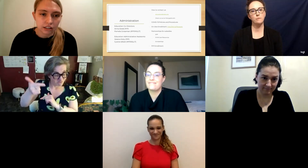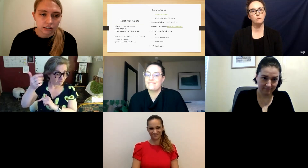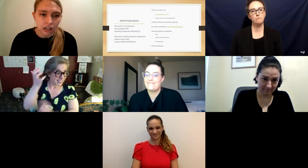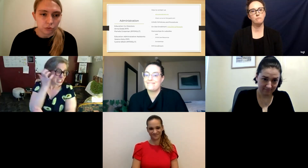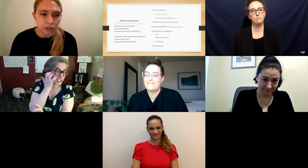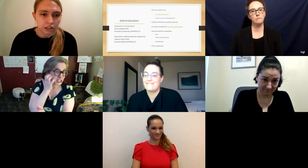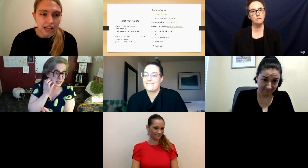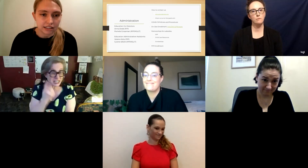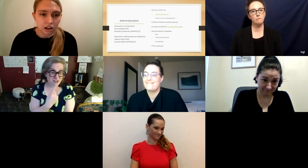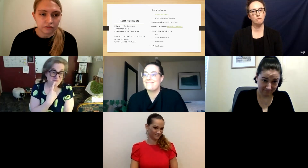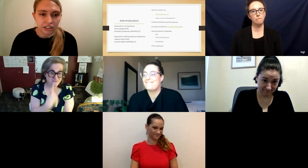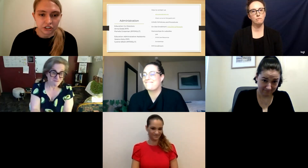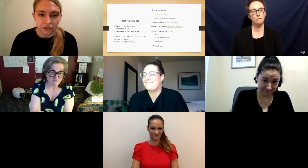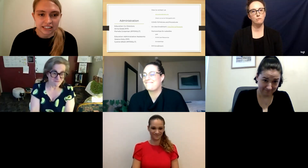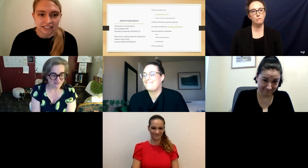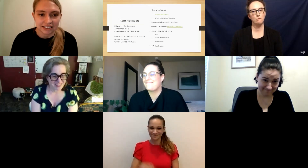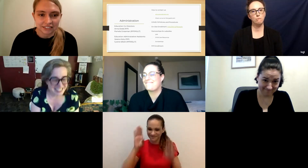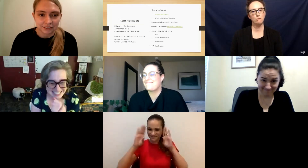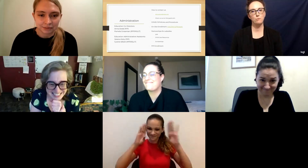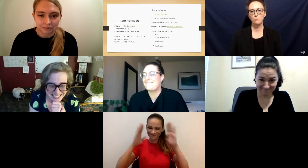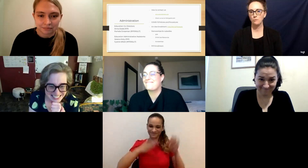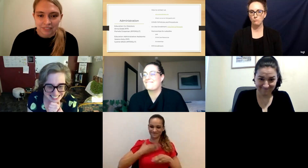Okay, I'm going to pass it off to Serene.